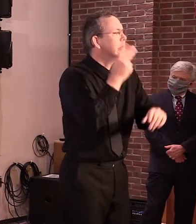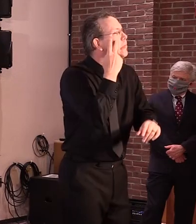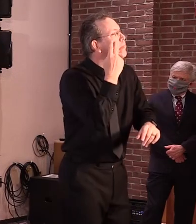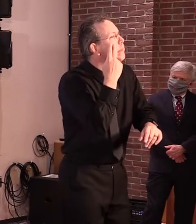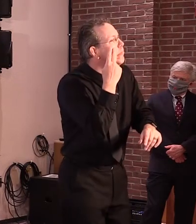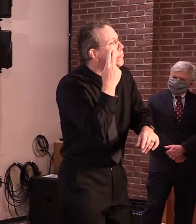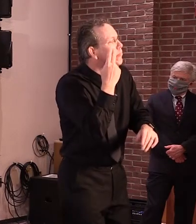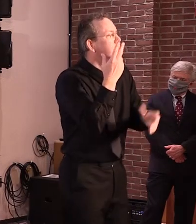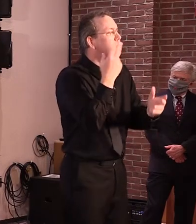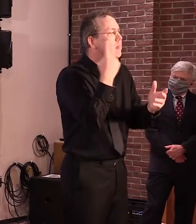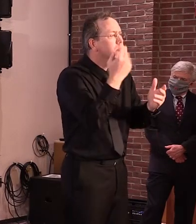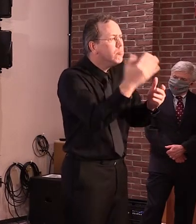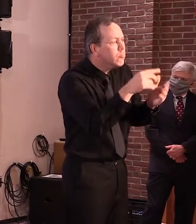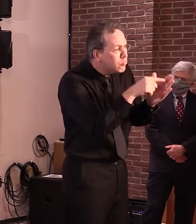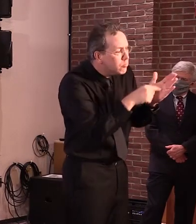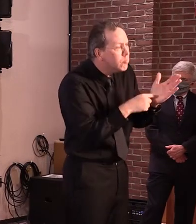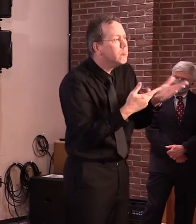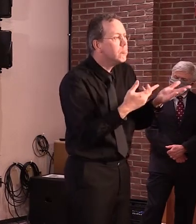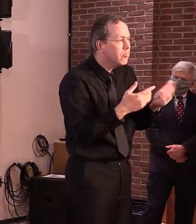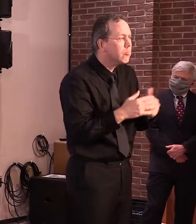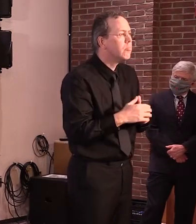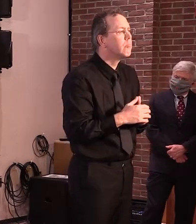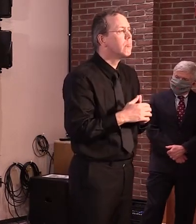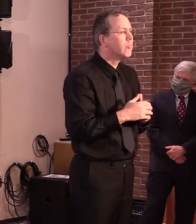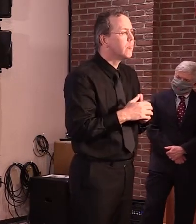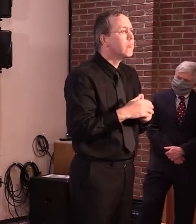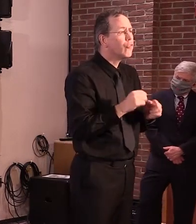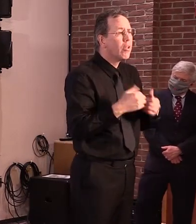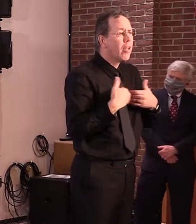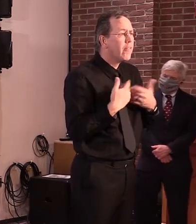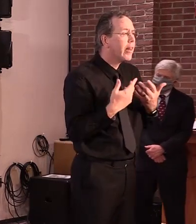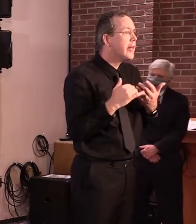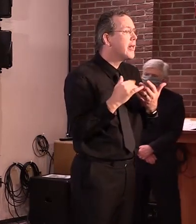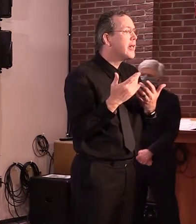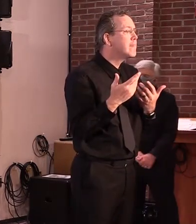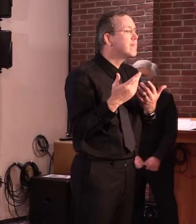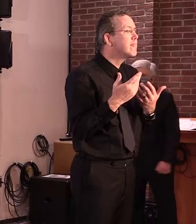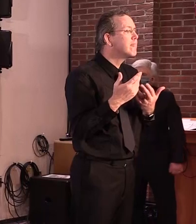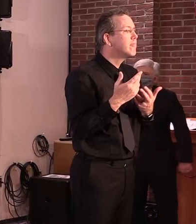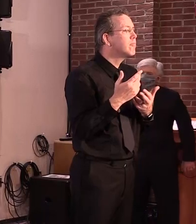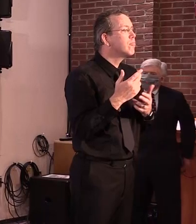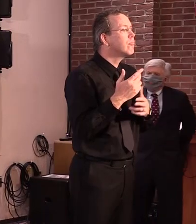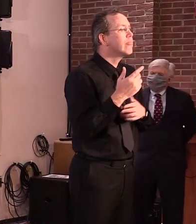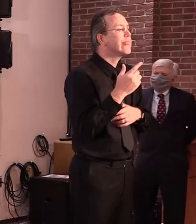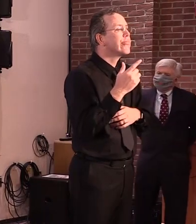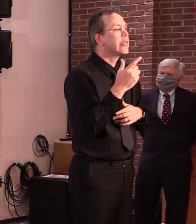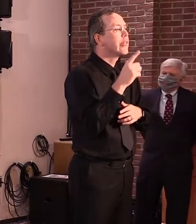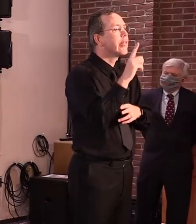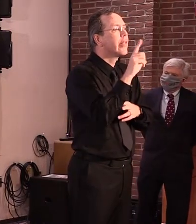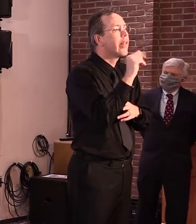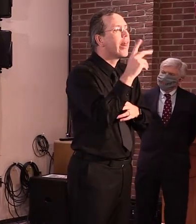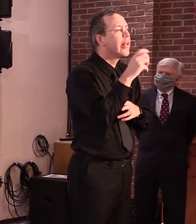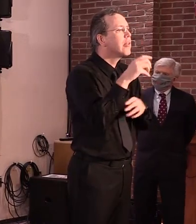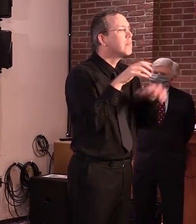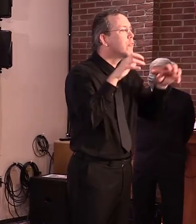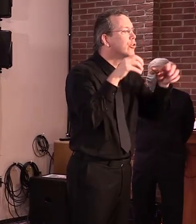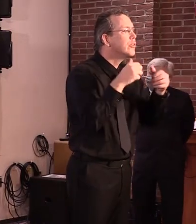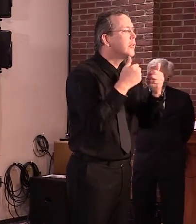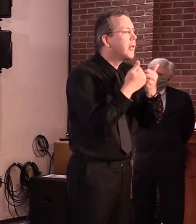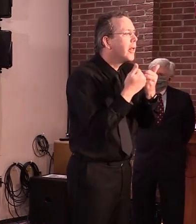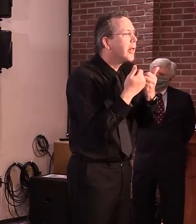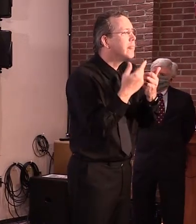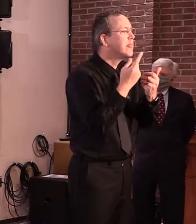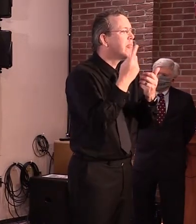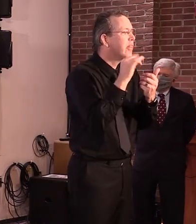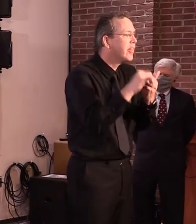be reserved seats. You could social distance yourself from others. So there's a situation where you might close